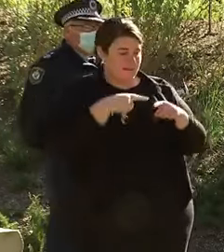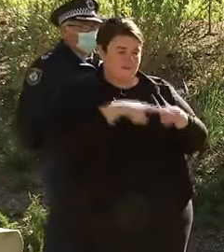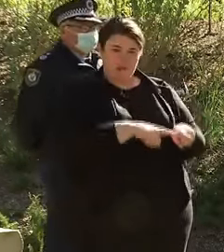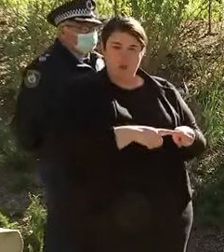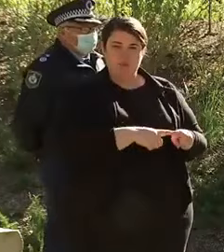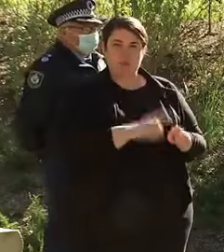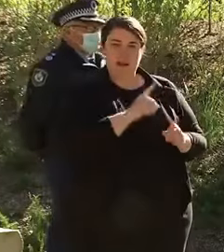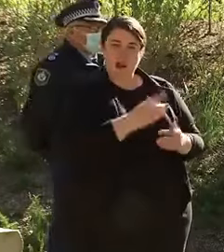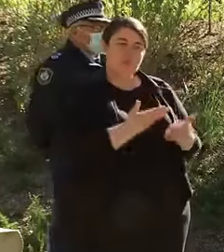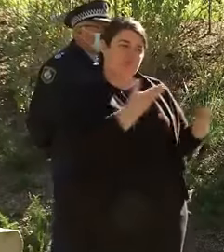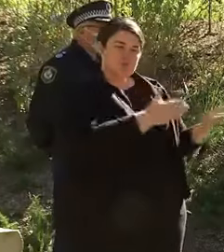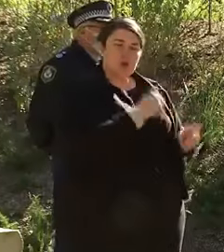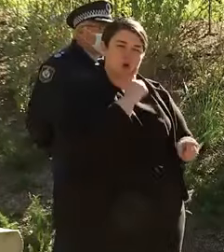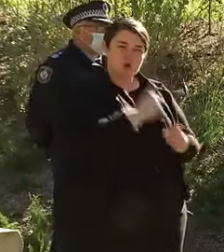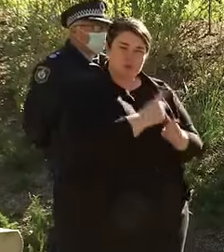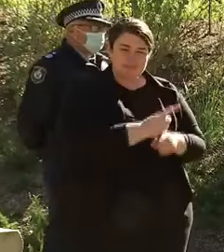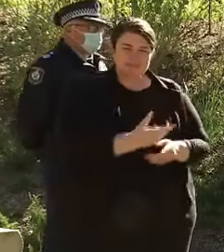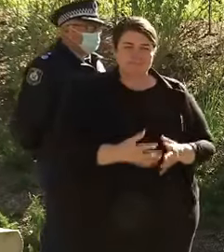I'll ask her to comment further.